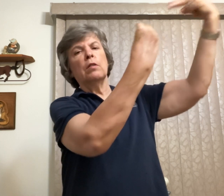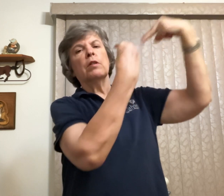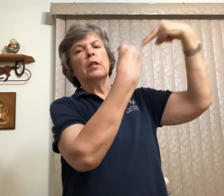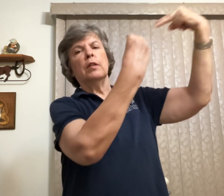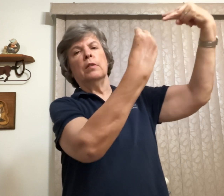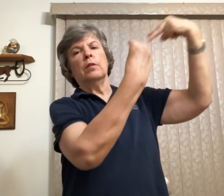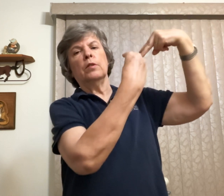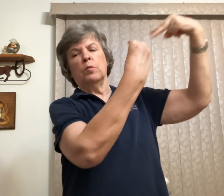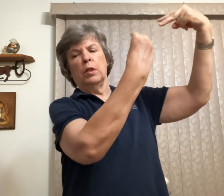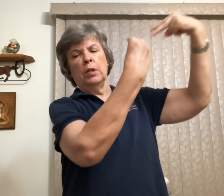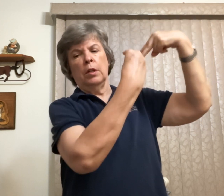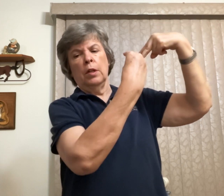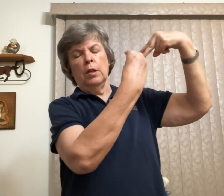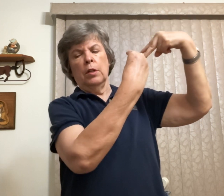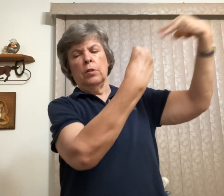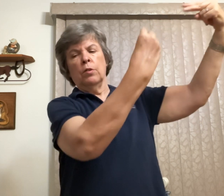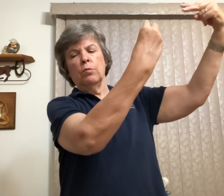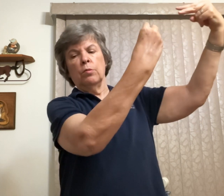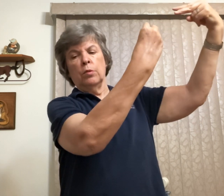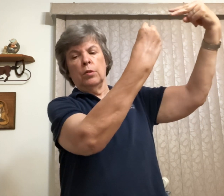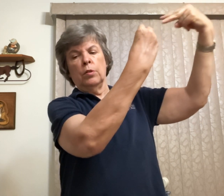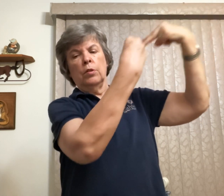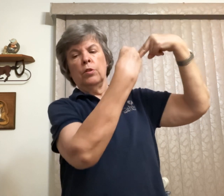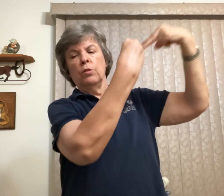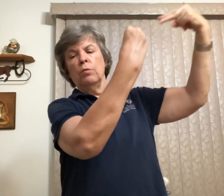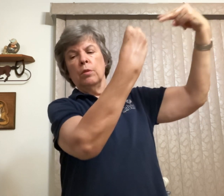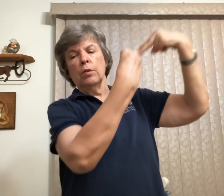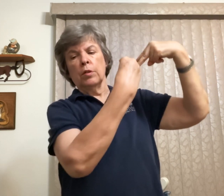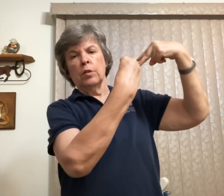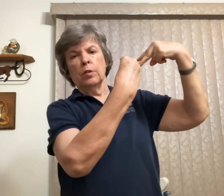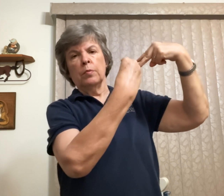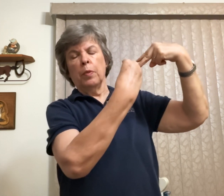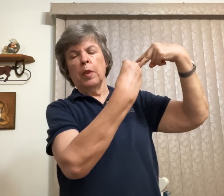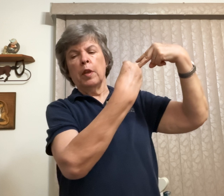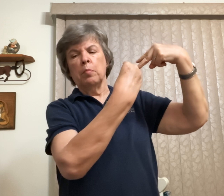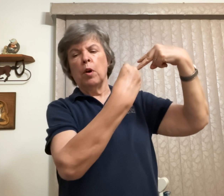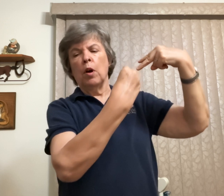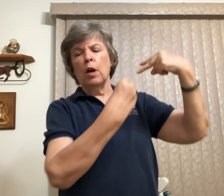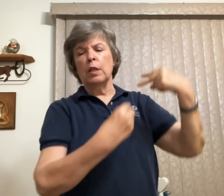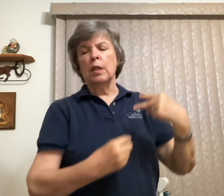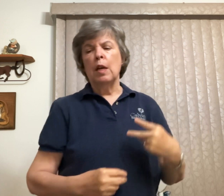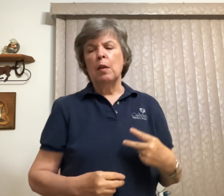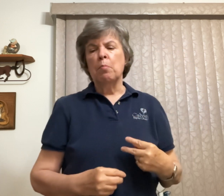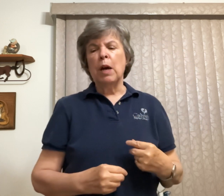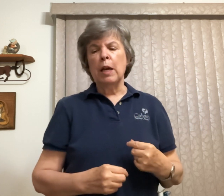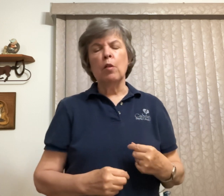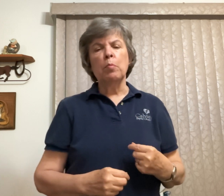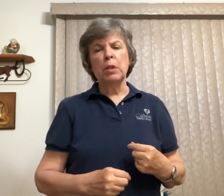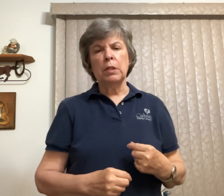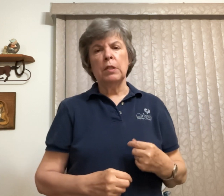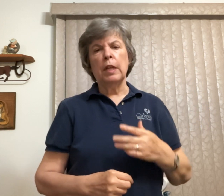looking this way. So you looked upon my helpless state.